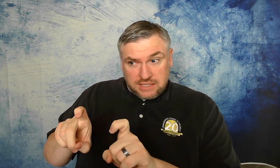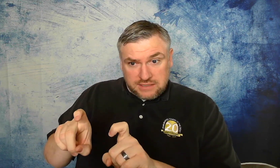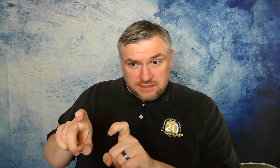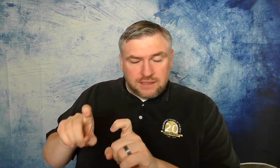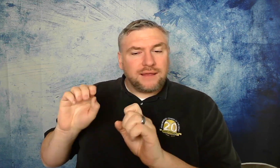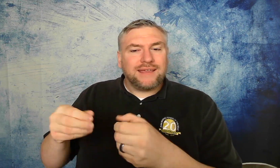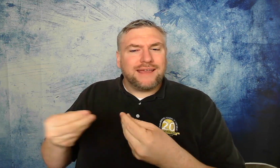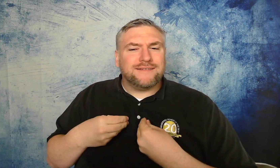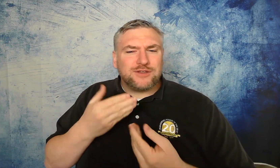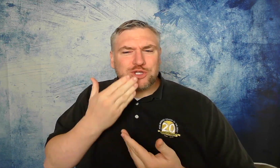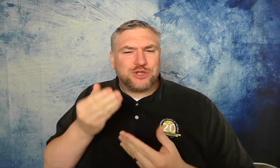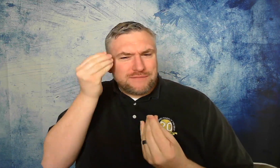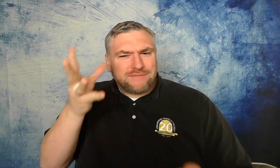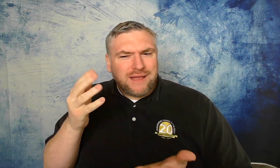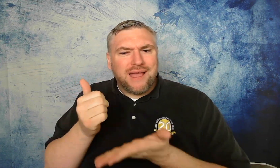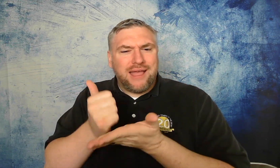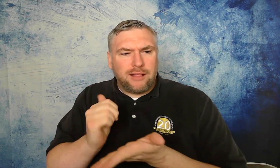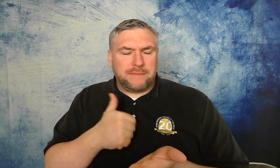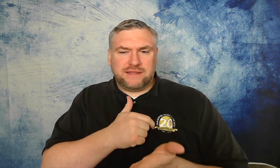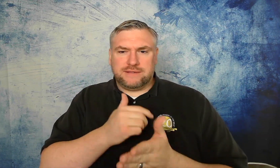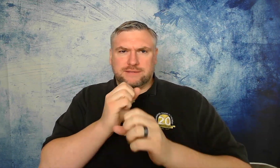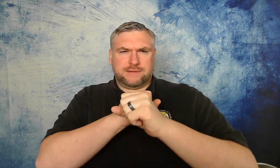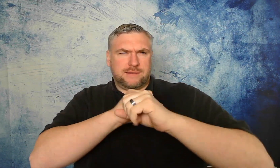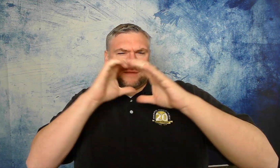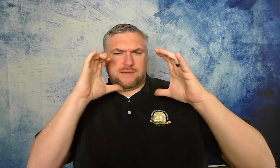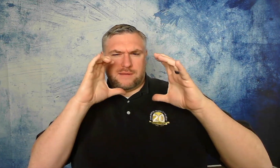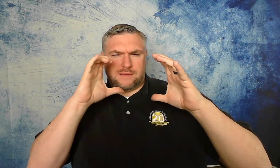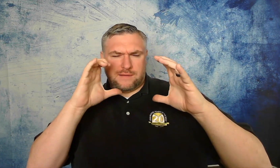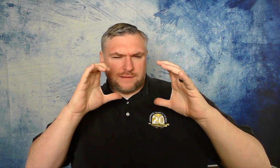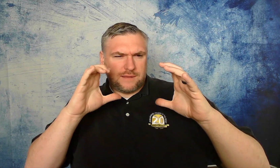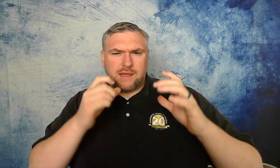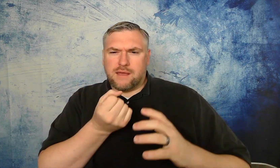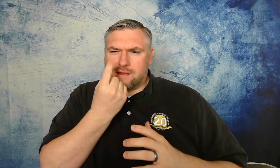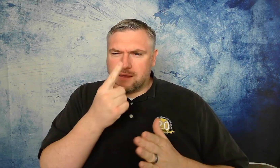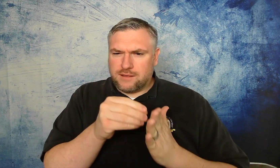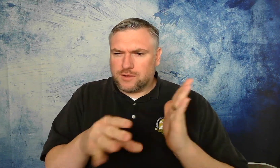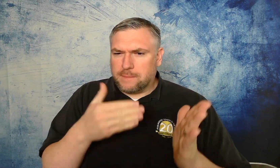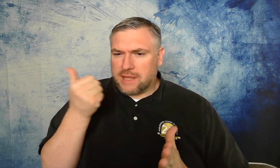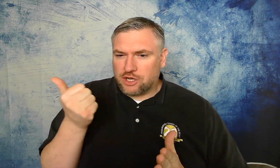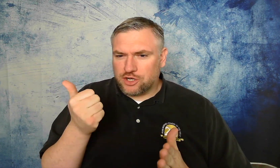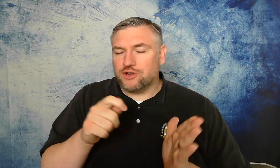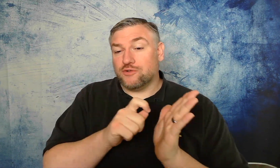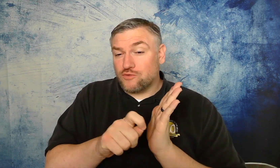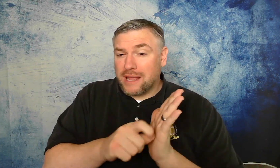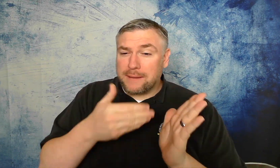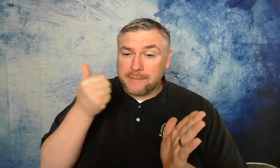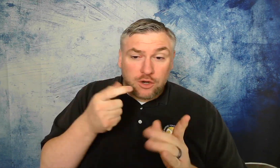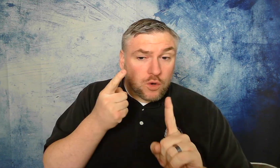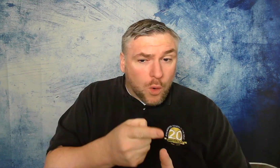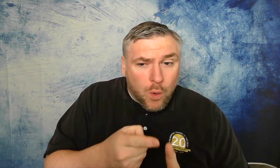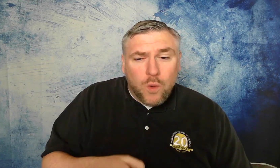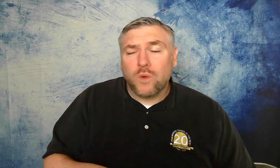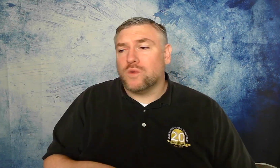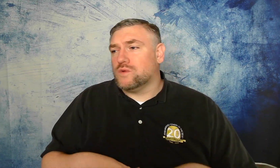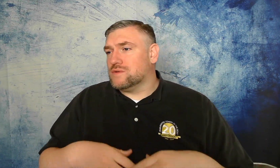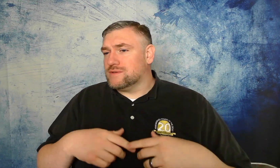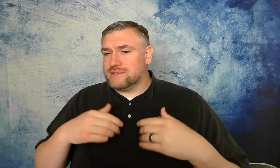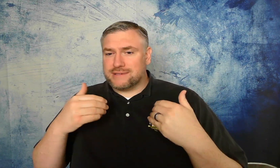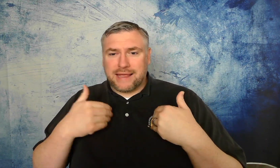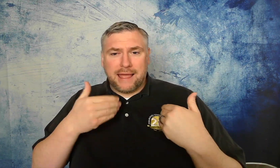the test, it can give us good information, help us visualize and understand the student better, write better goals for the